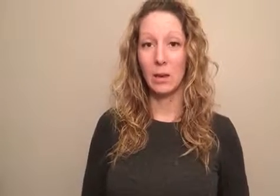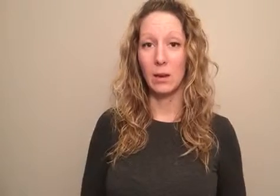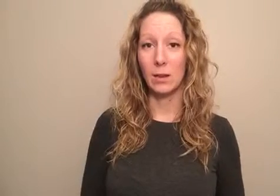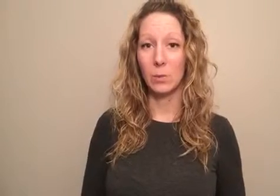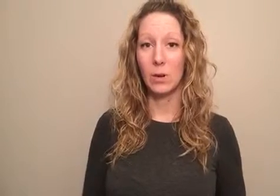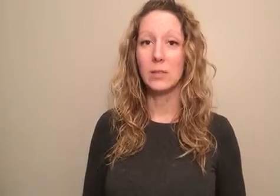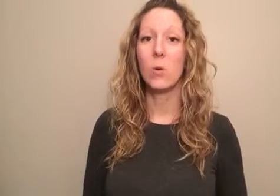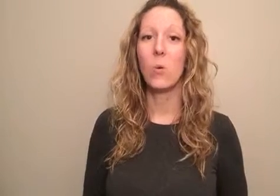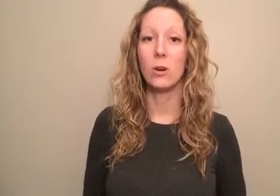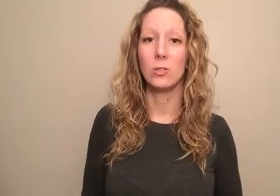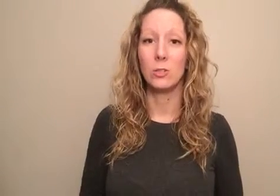Next word is orange,